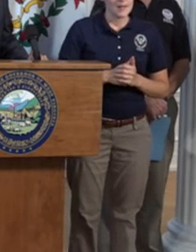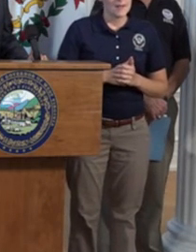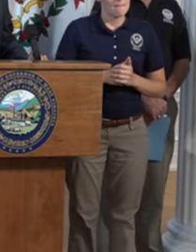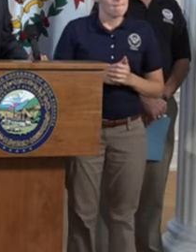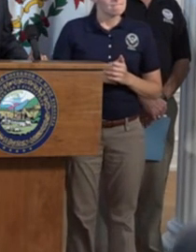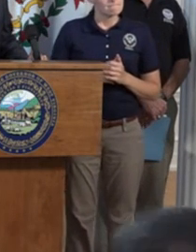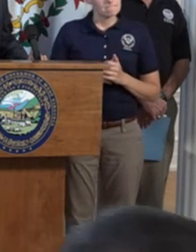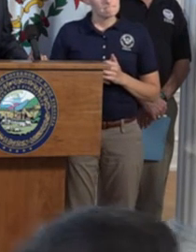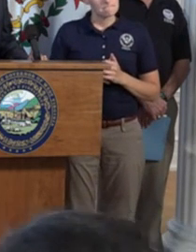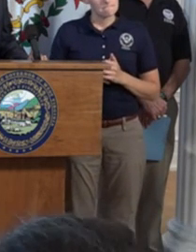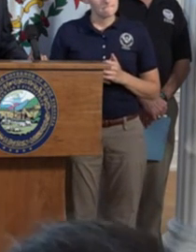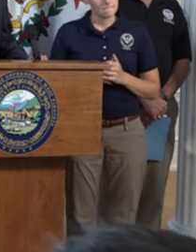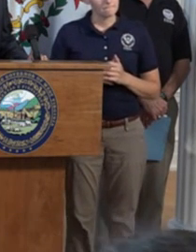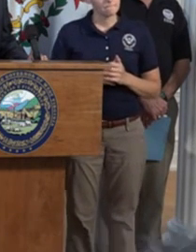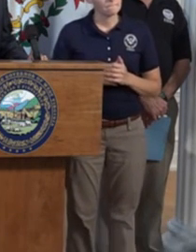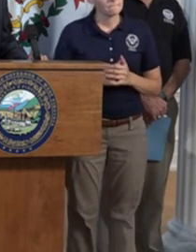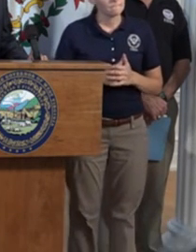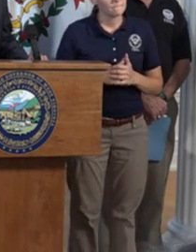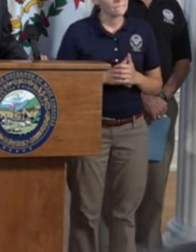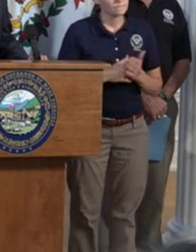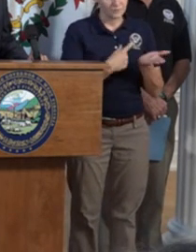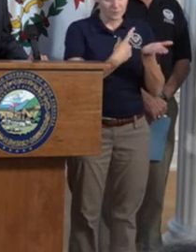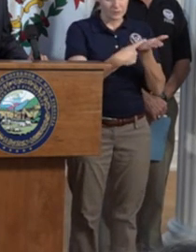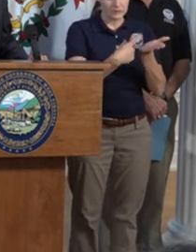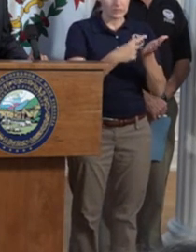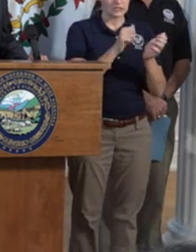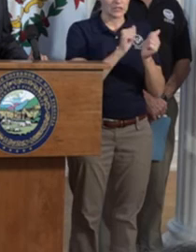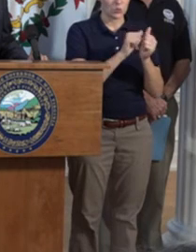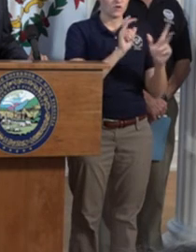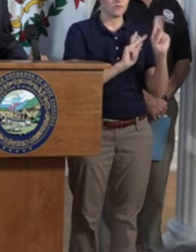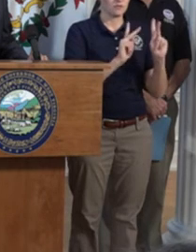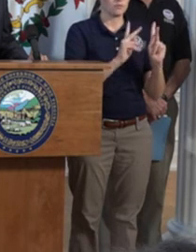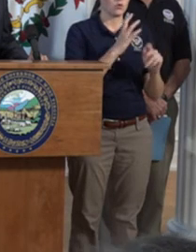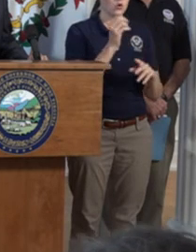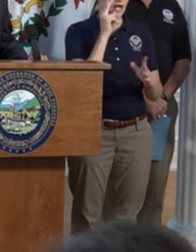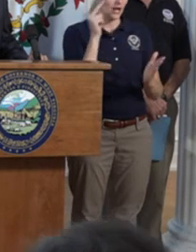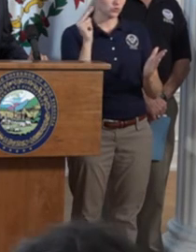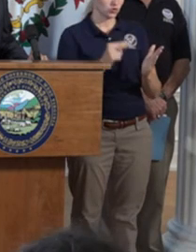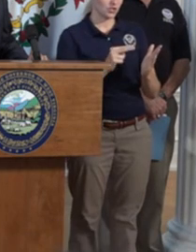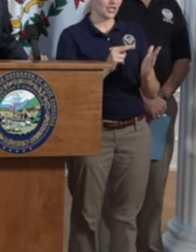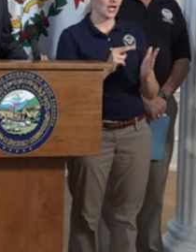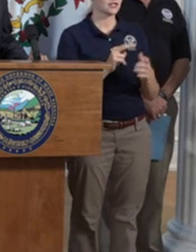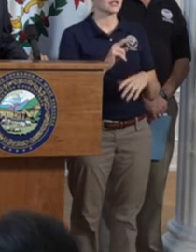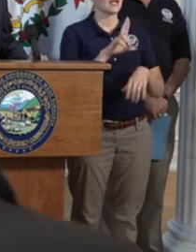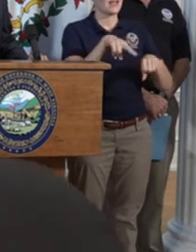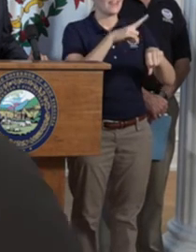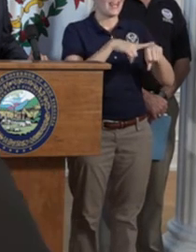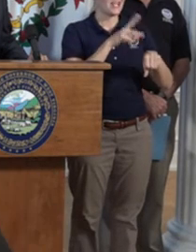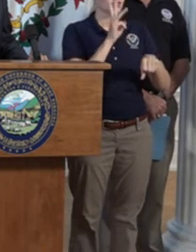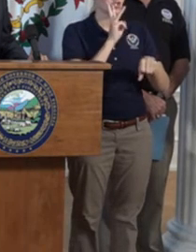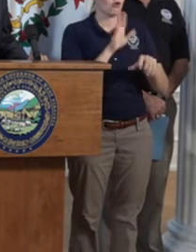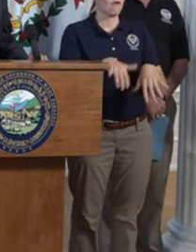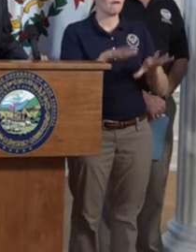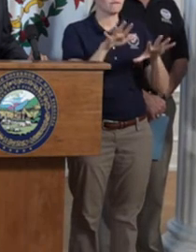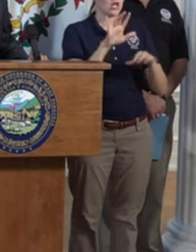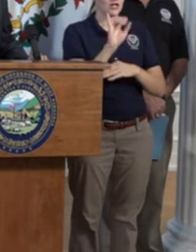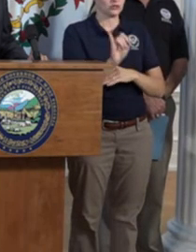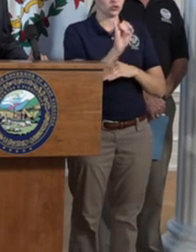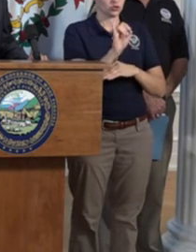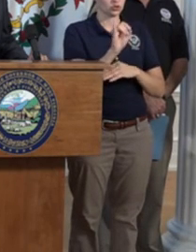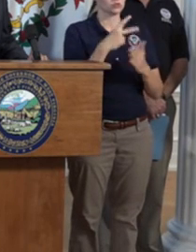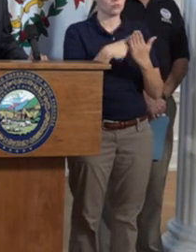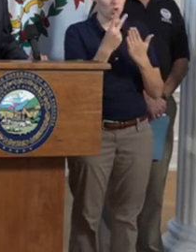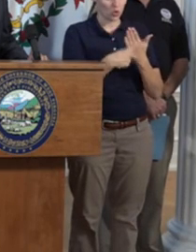Talking with a lot of people and looking at the National Flood Insurance Program policies that these communities